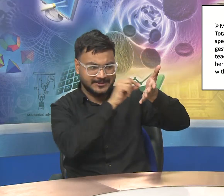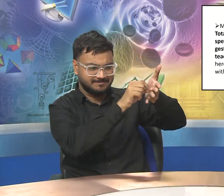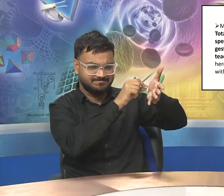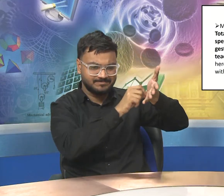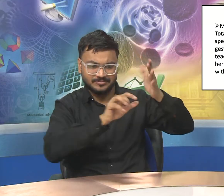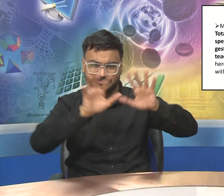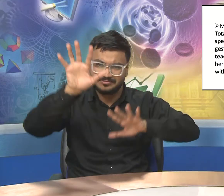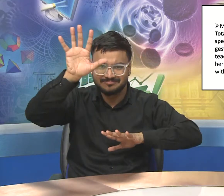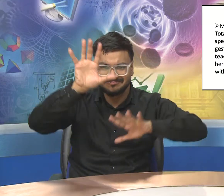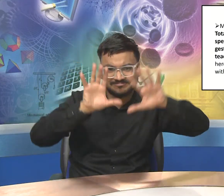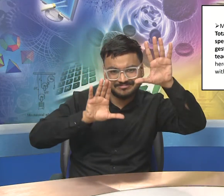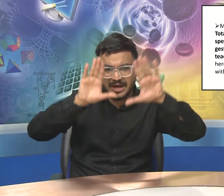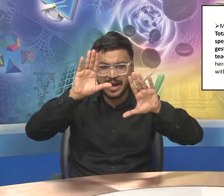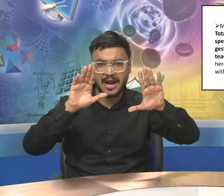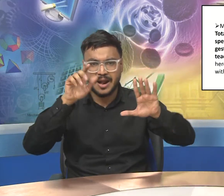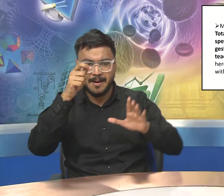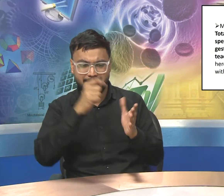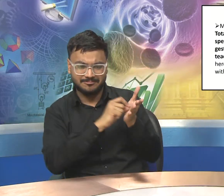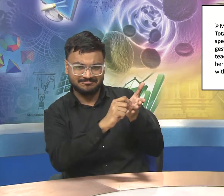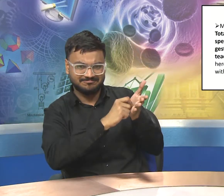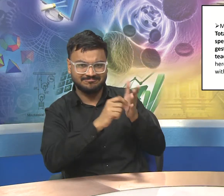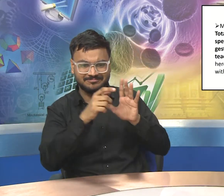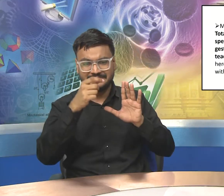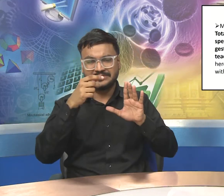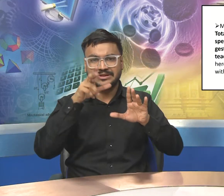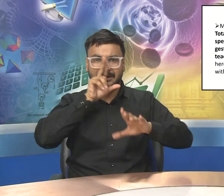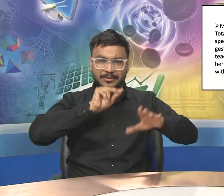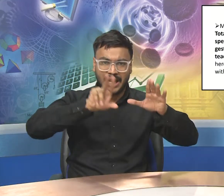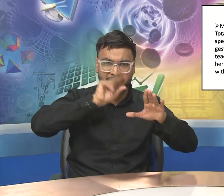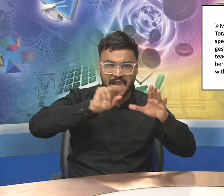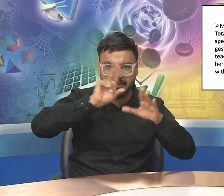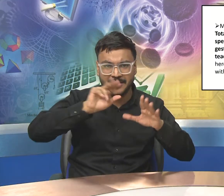which means they speak and use manual communication,